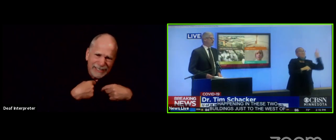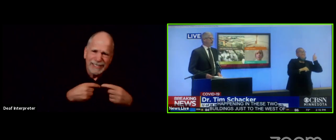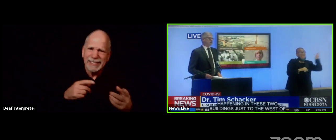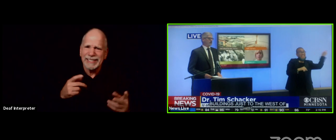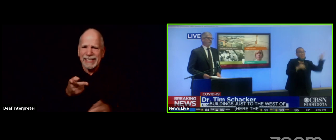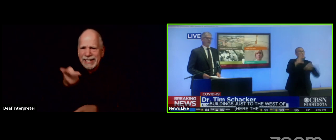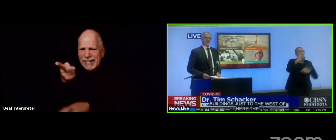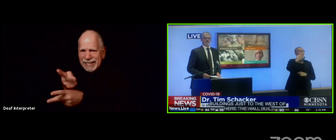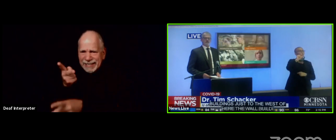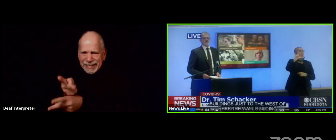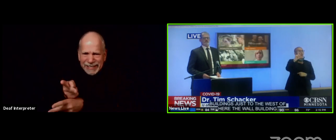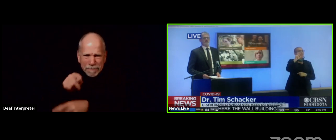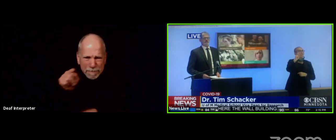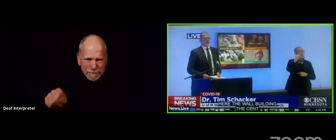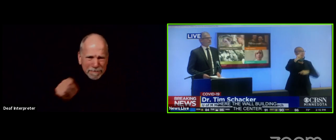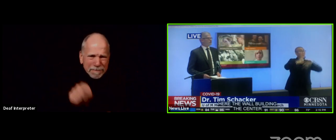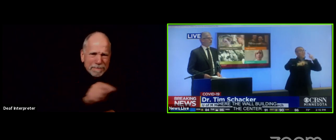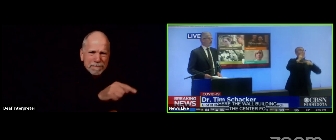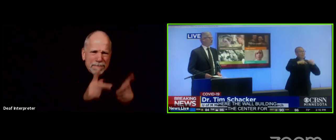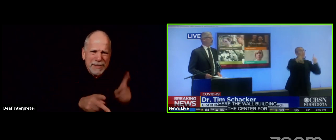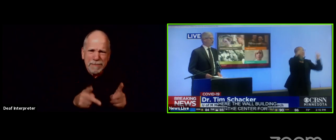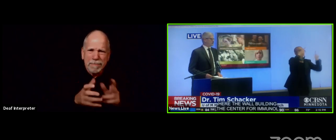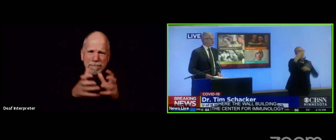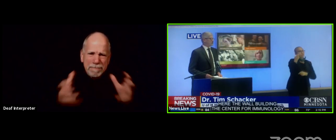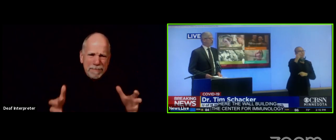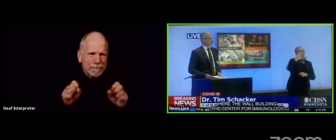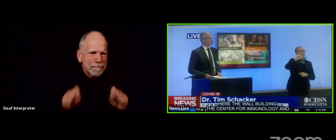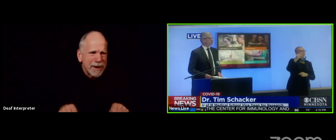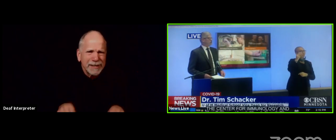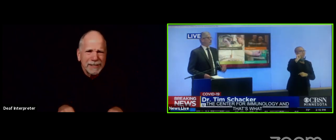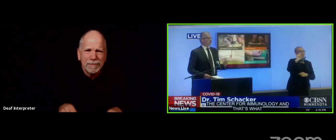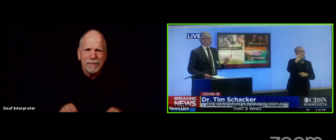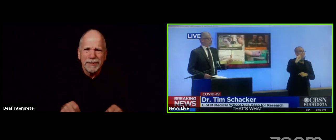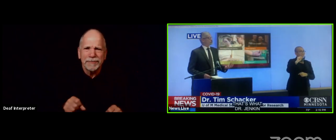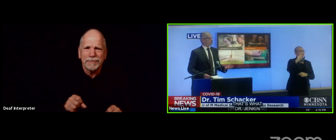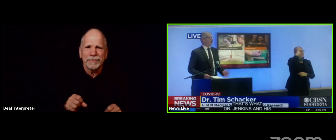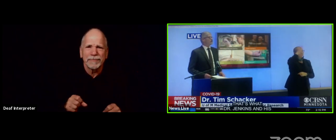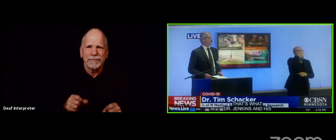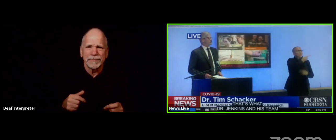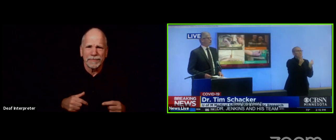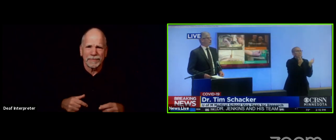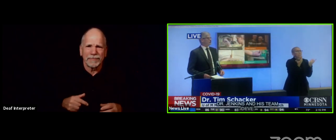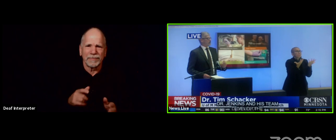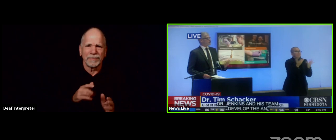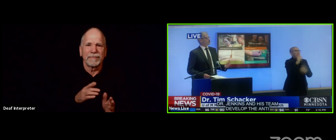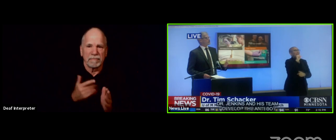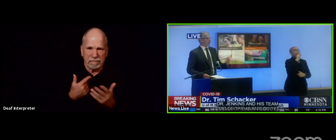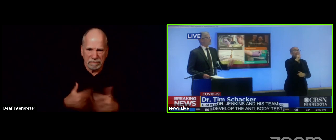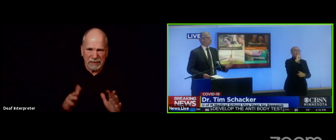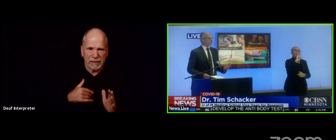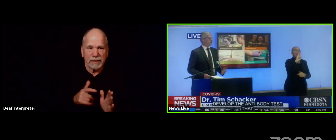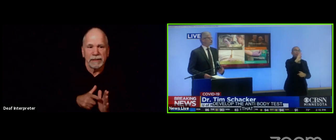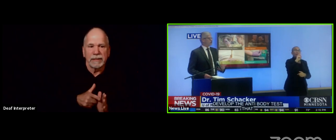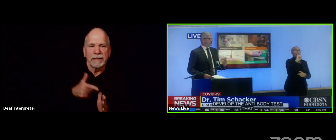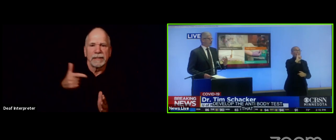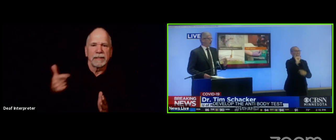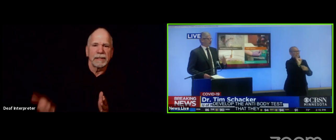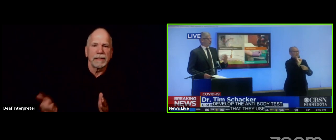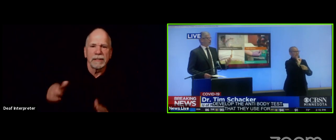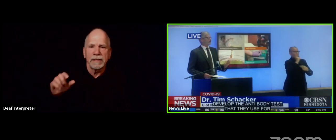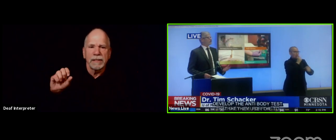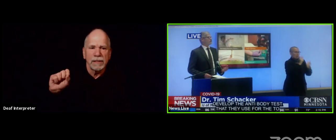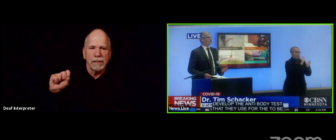And that's where Dr. Jenkins and his team developed the antibody test that we use for the serology to be able to measure past infection